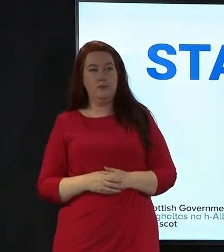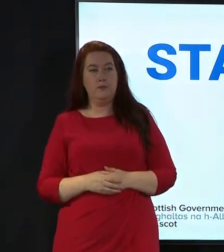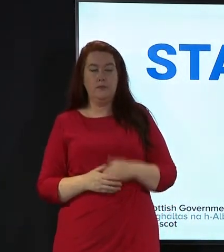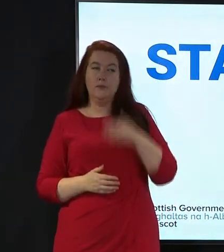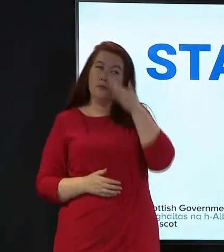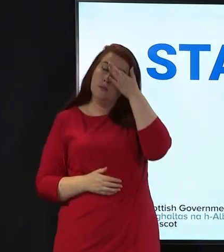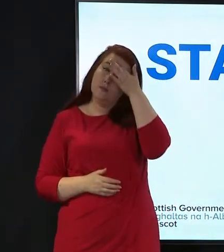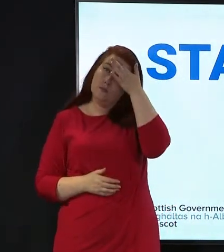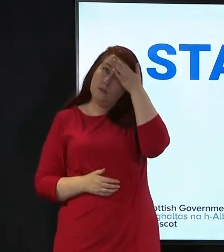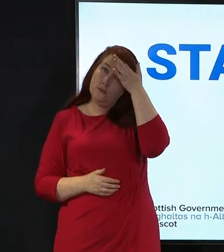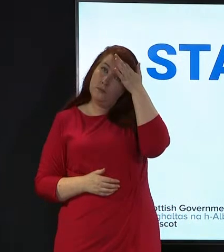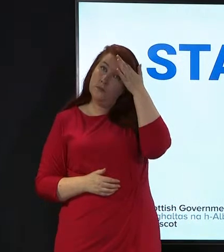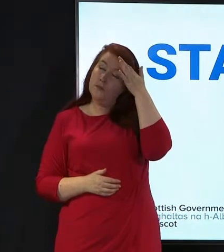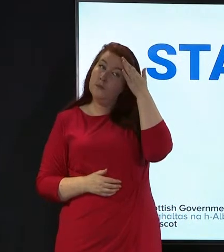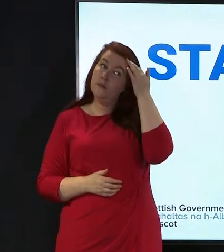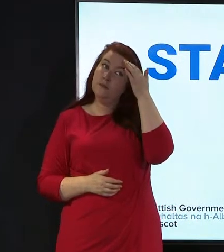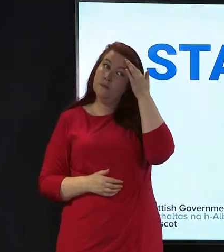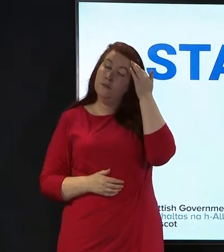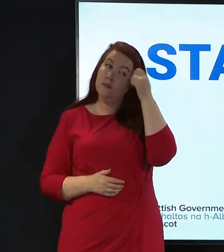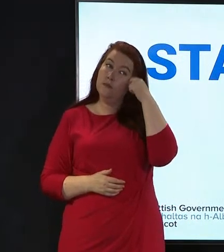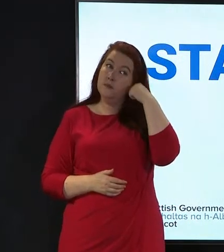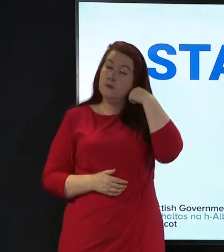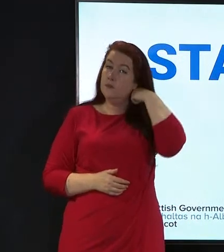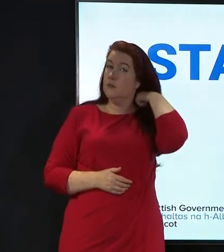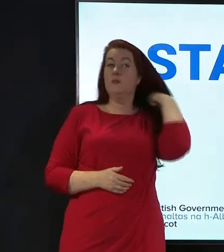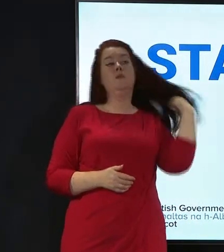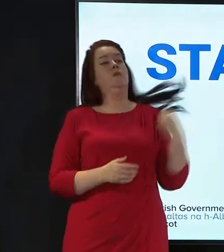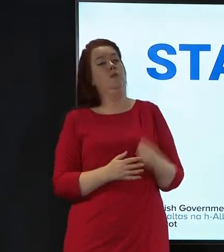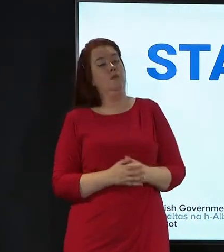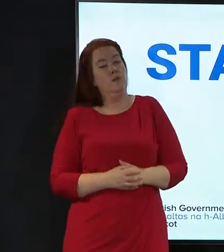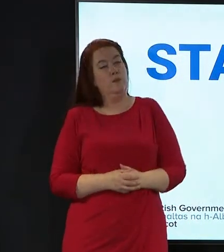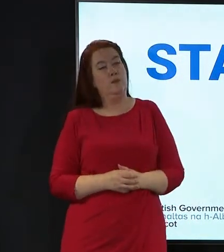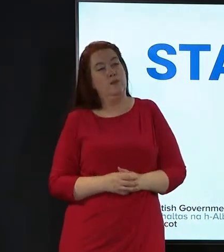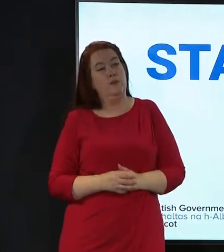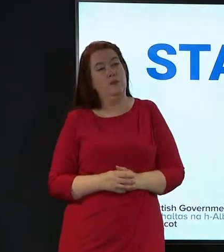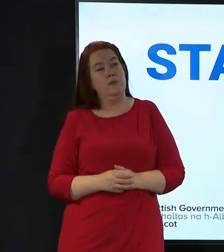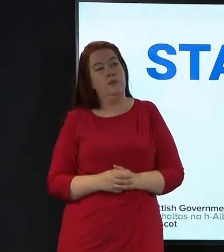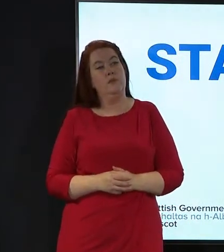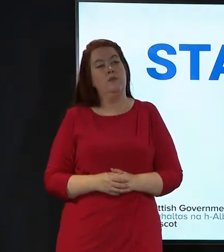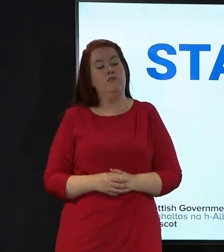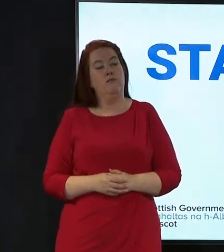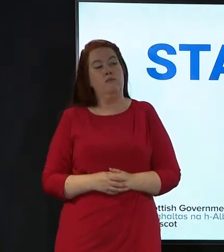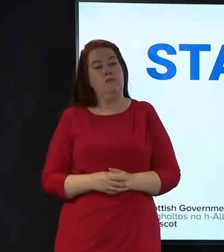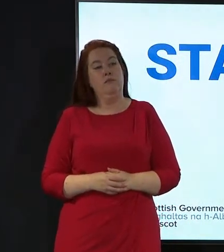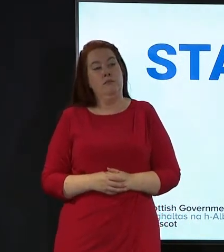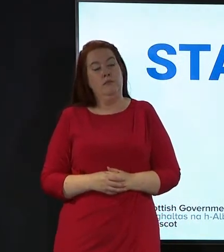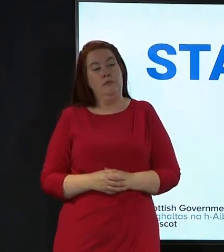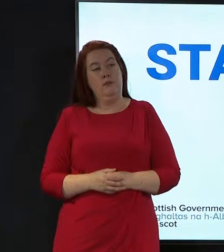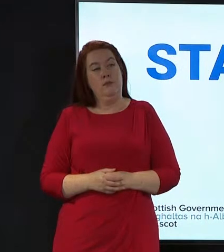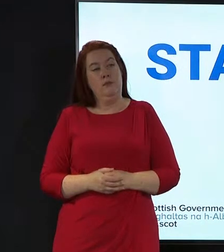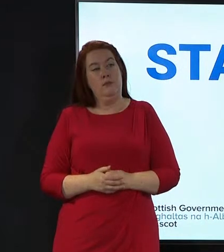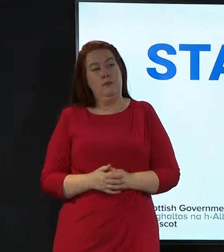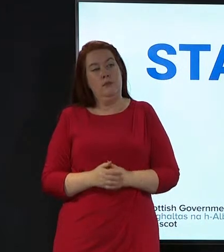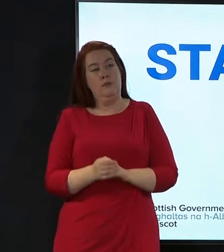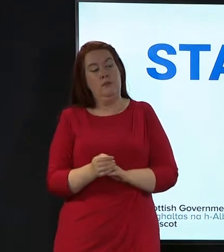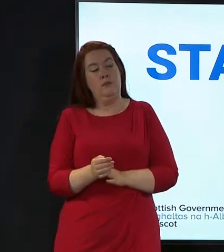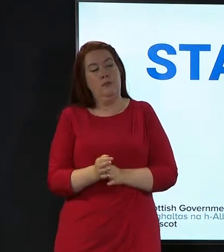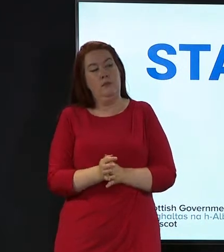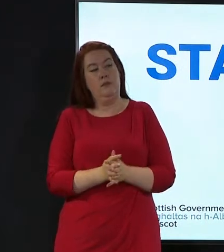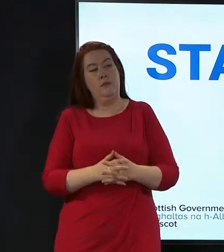Thanks very much, First Minister. Given the case numbers where they are, and you and the Health